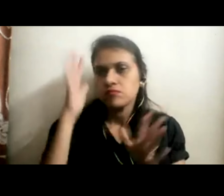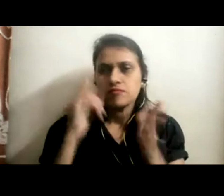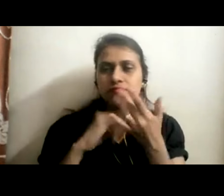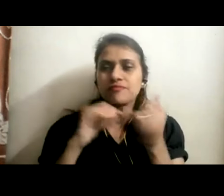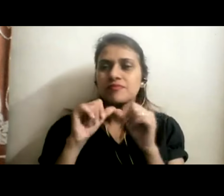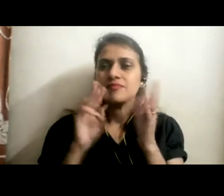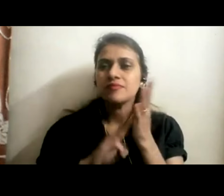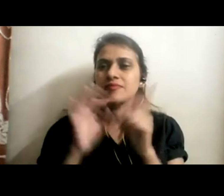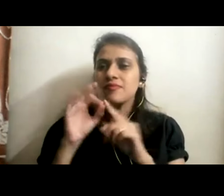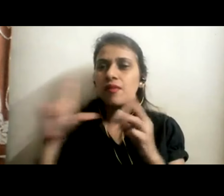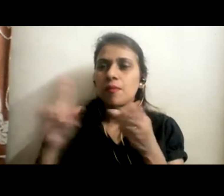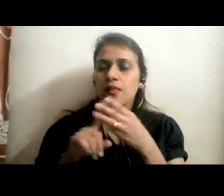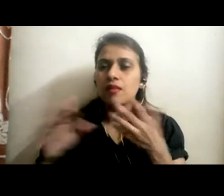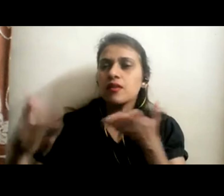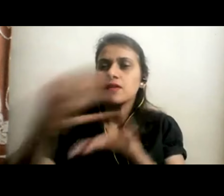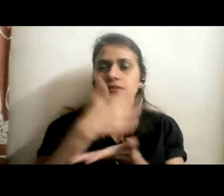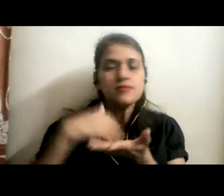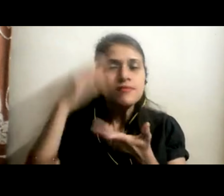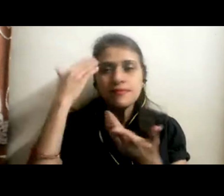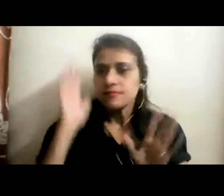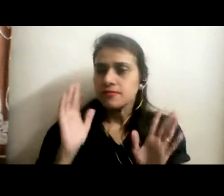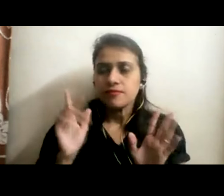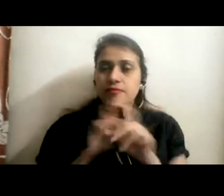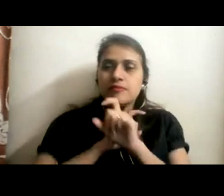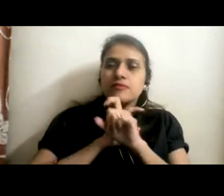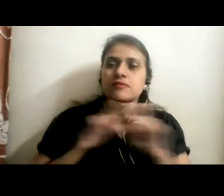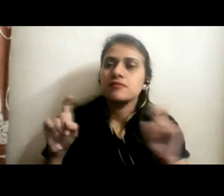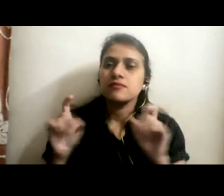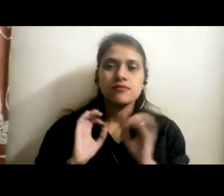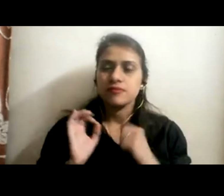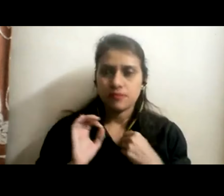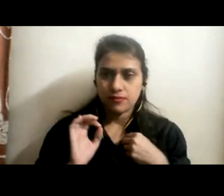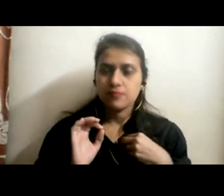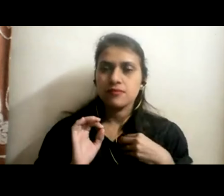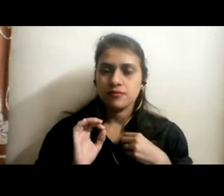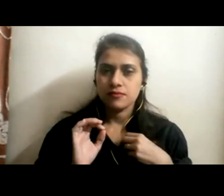from, I would maybe go with not with a set of